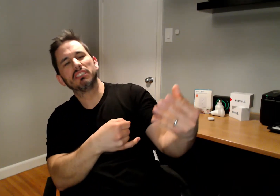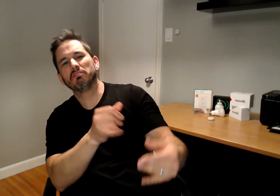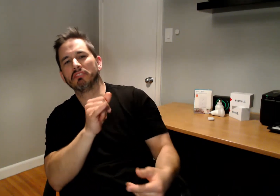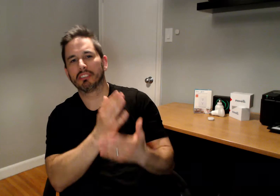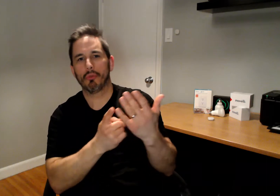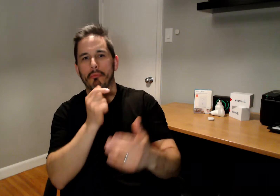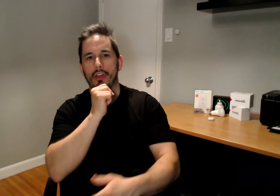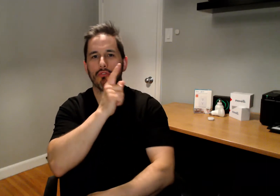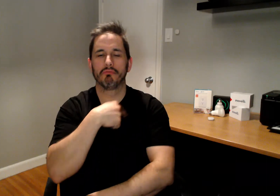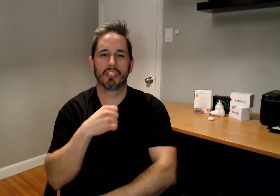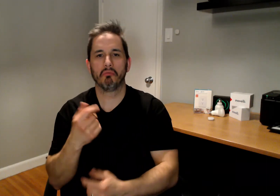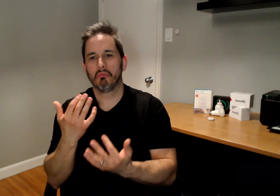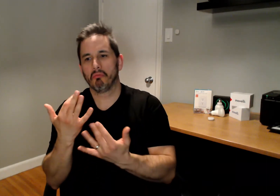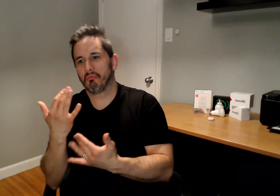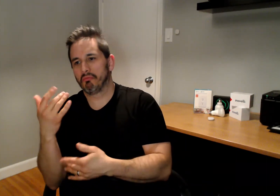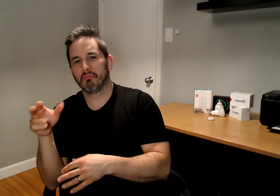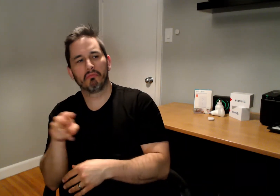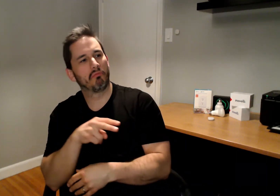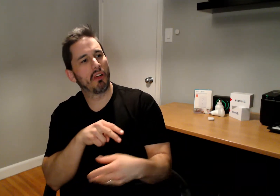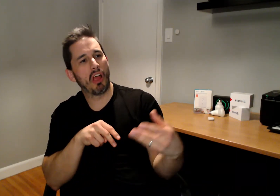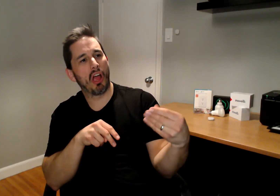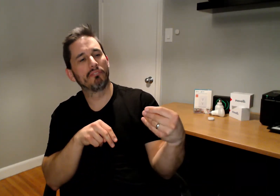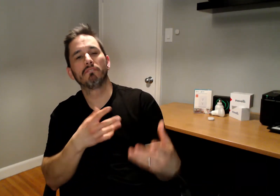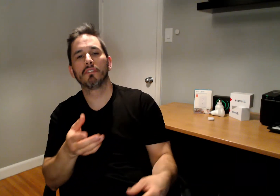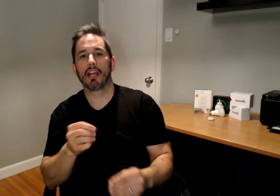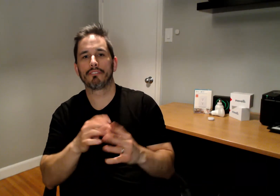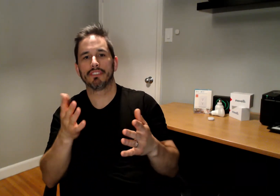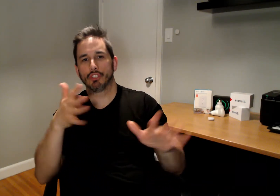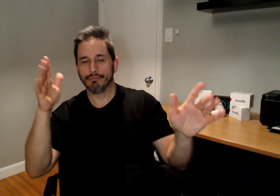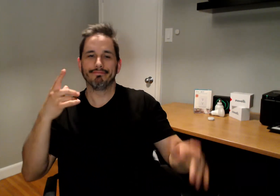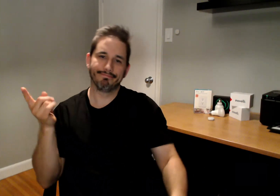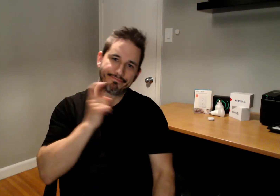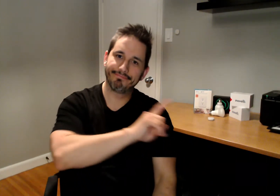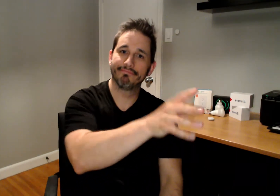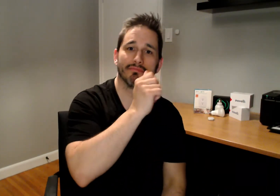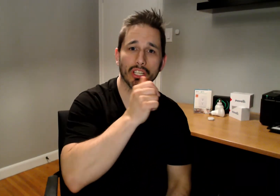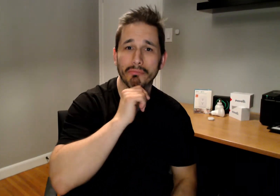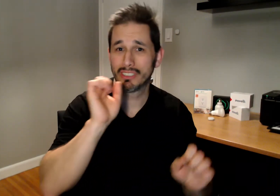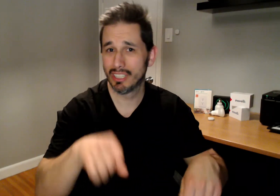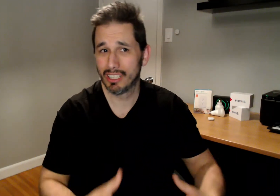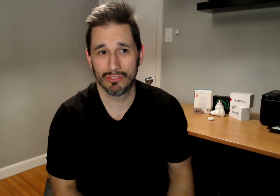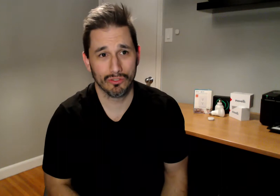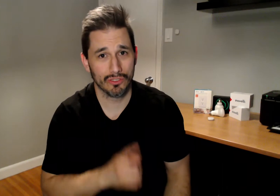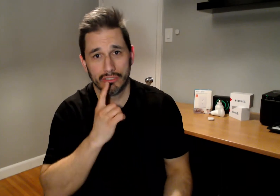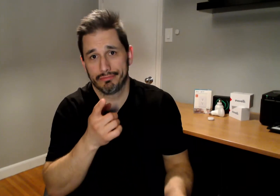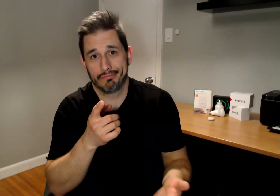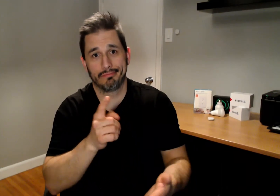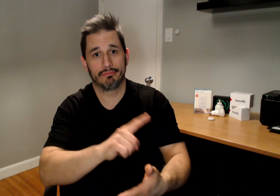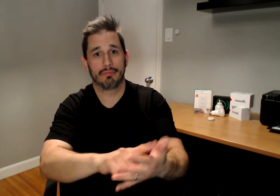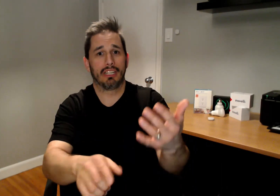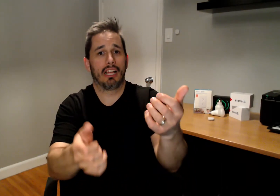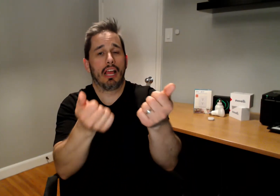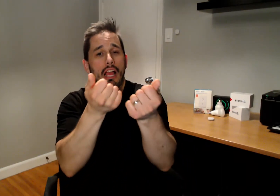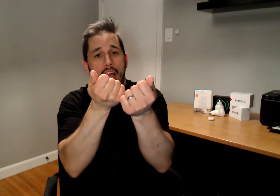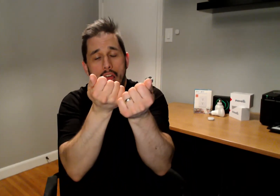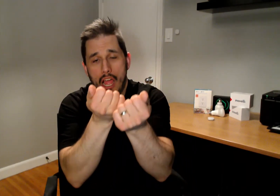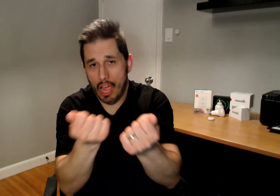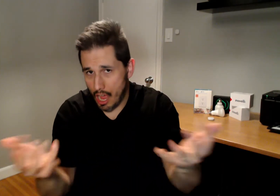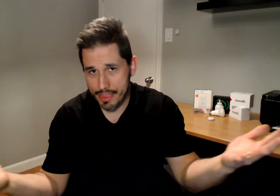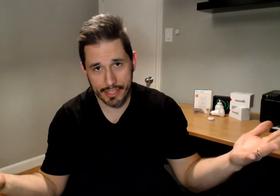So maybe if I'm curious, well, I want to use the washroom. I don't know if anyone's in there. If I see that light, meaning someone's in there, I just have to wait until the light turns out.